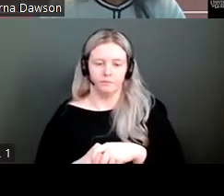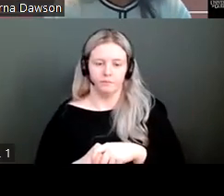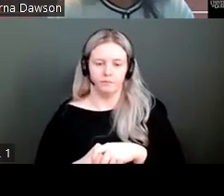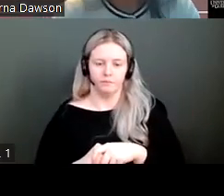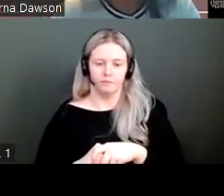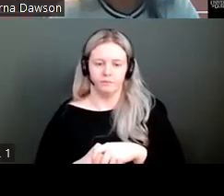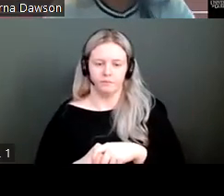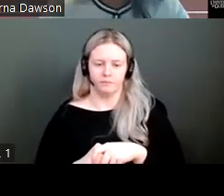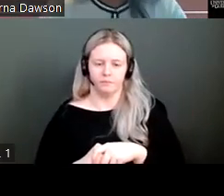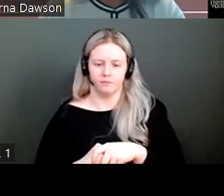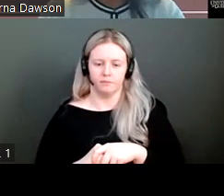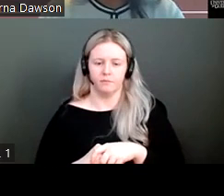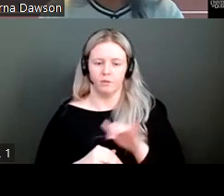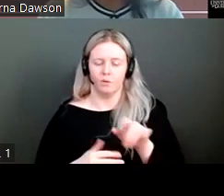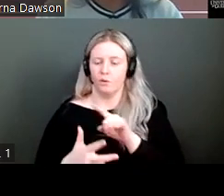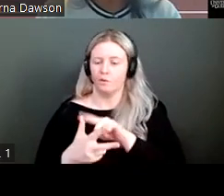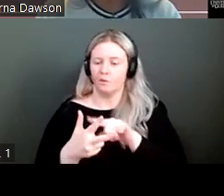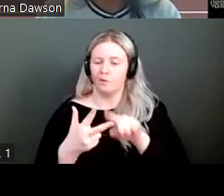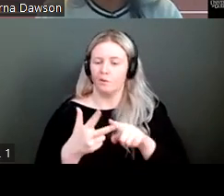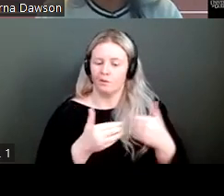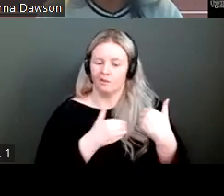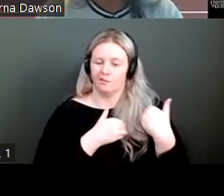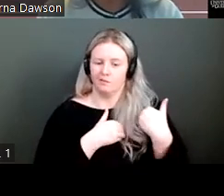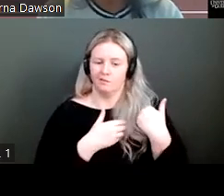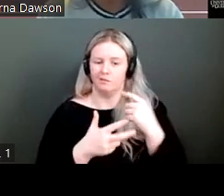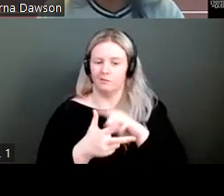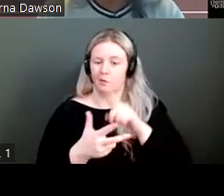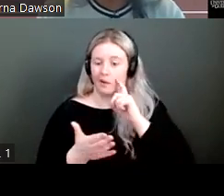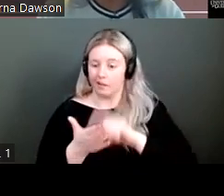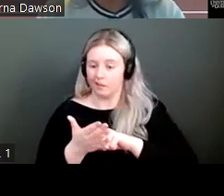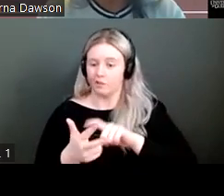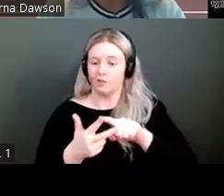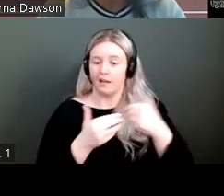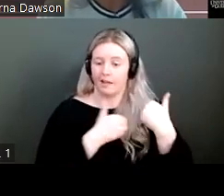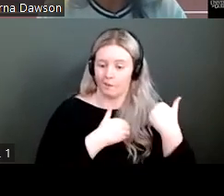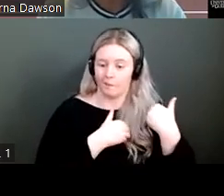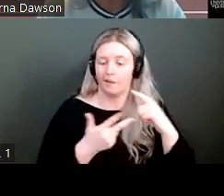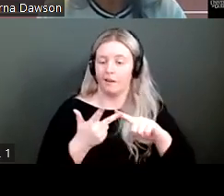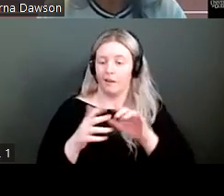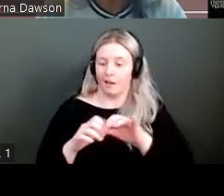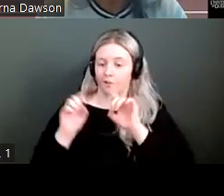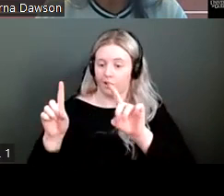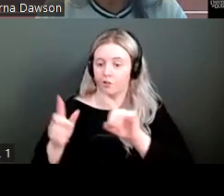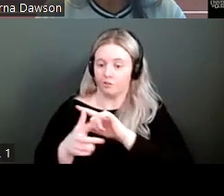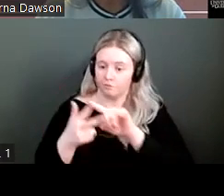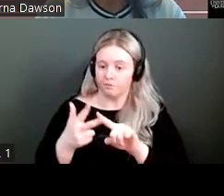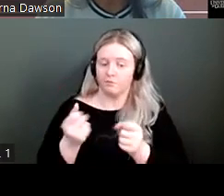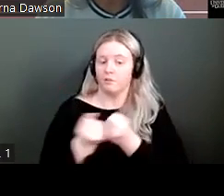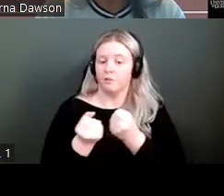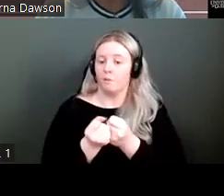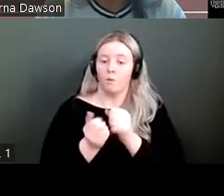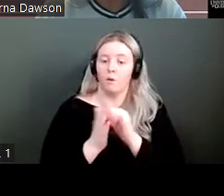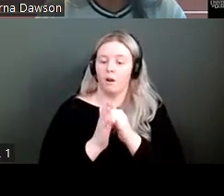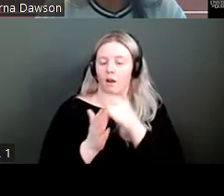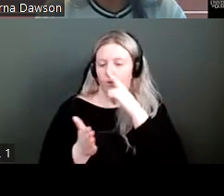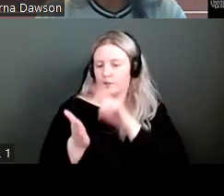So these 3 core responsibilities, recognition, accountability, and education, can also be better supported by research,